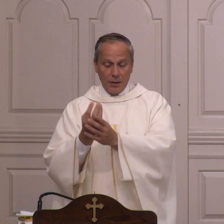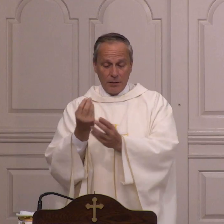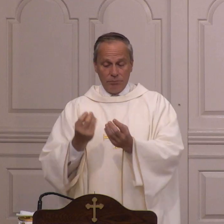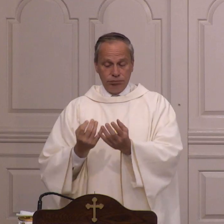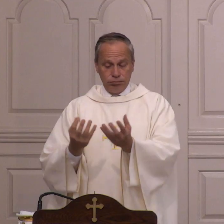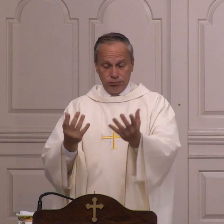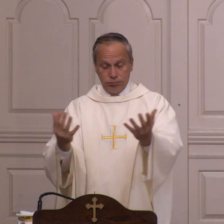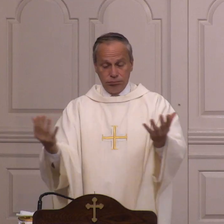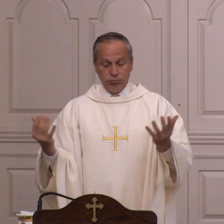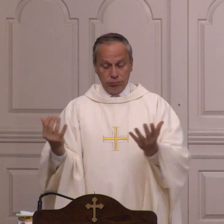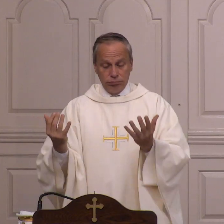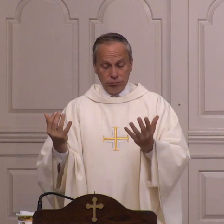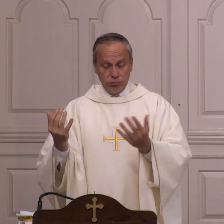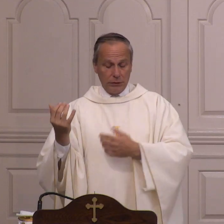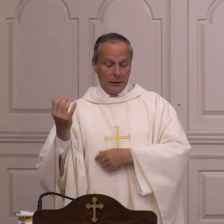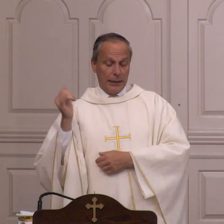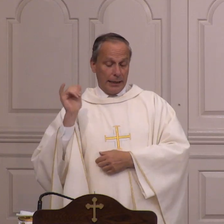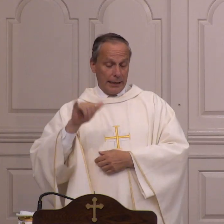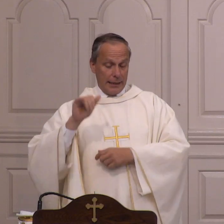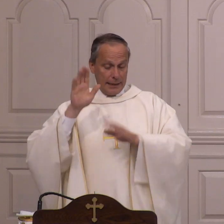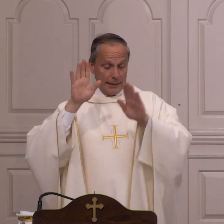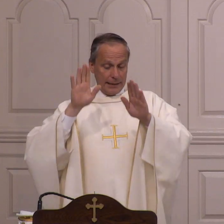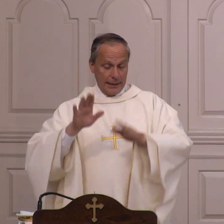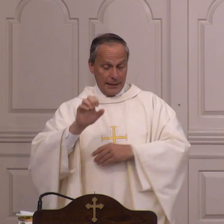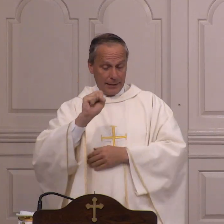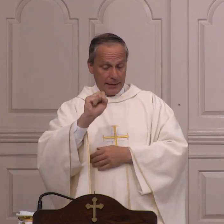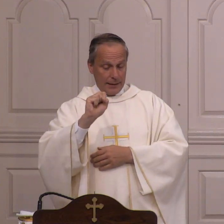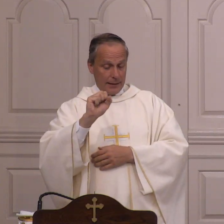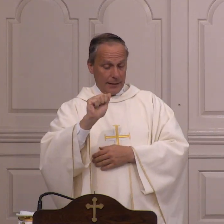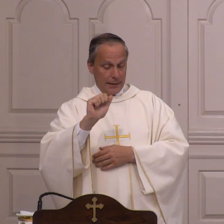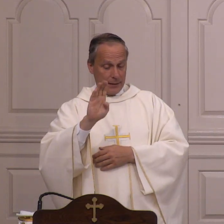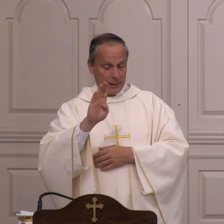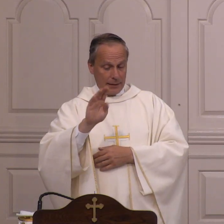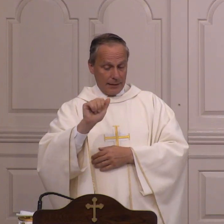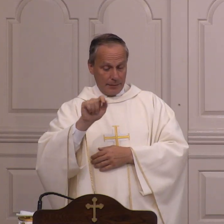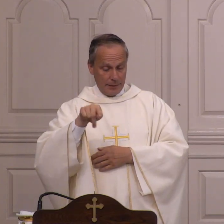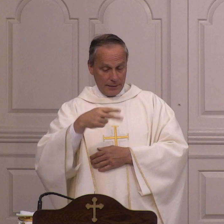Jesus was going through a field of grain on the Sabbath.